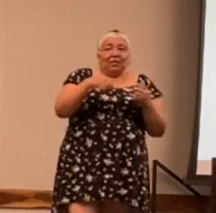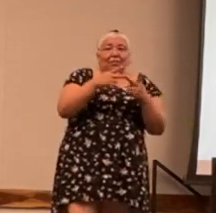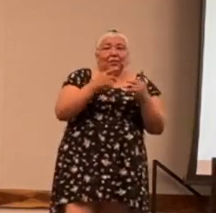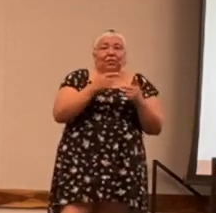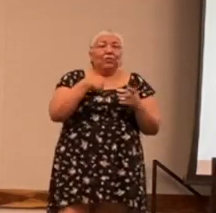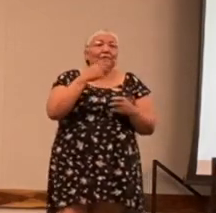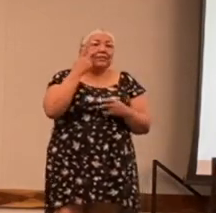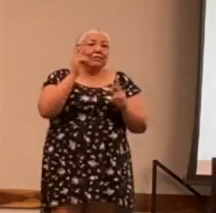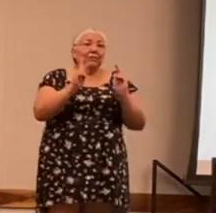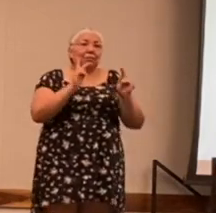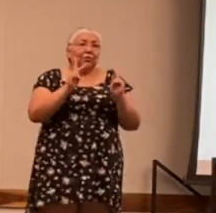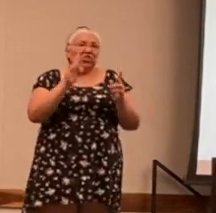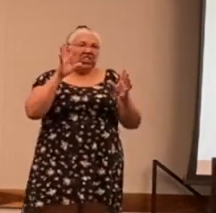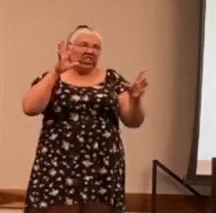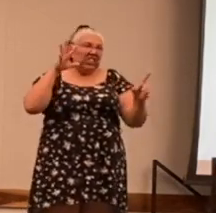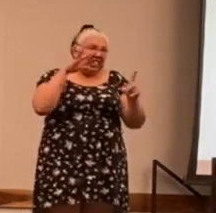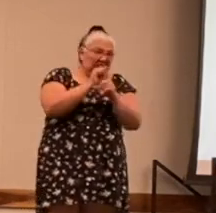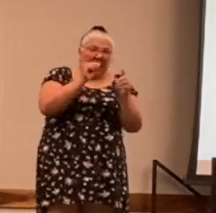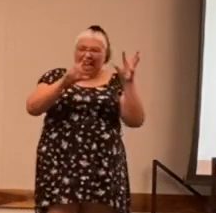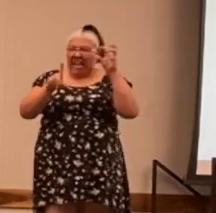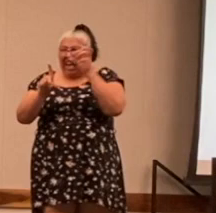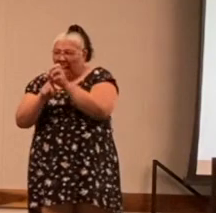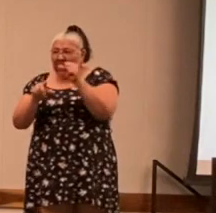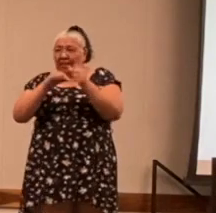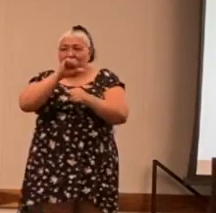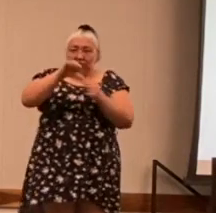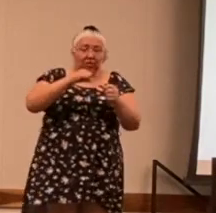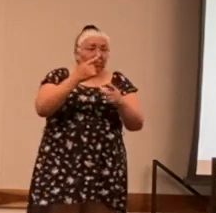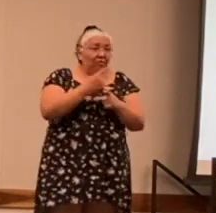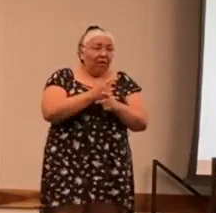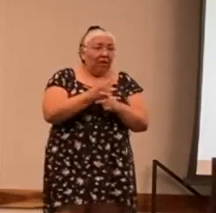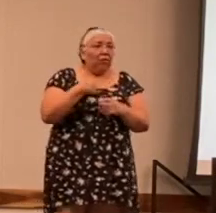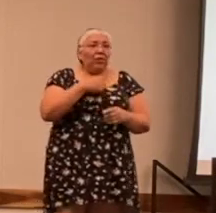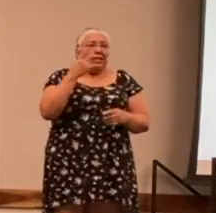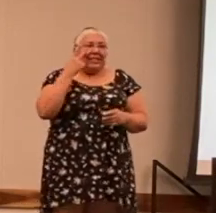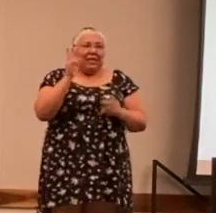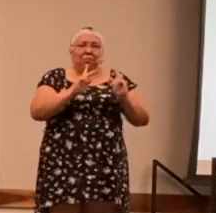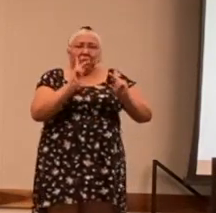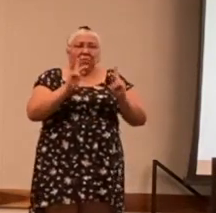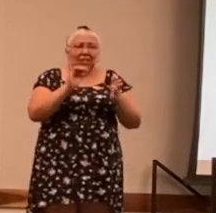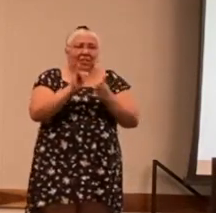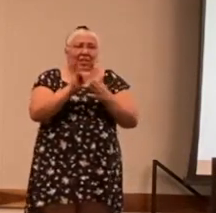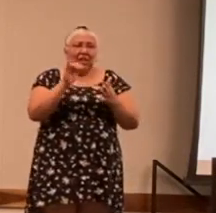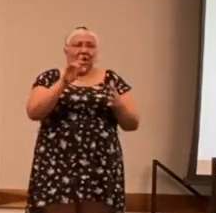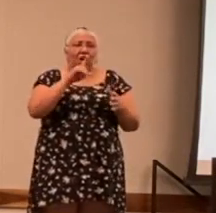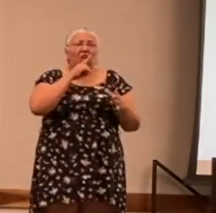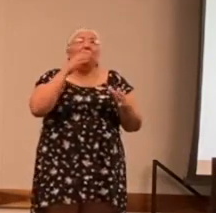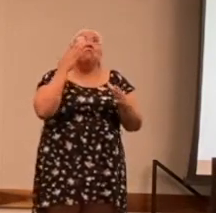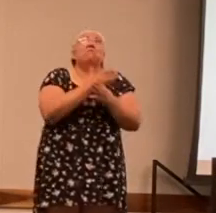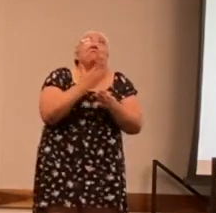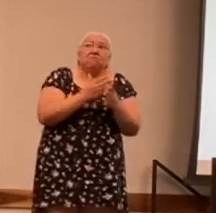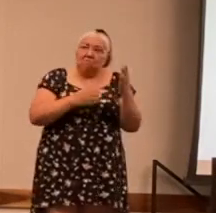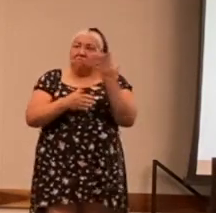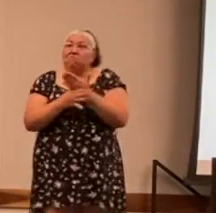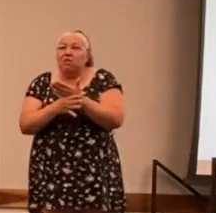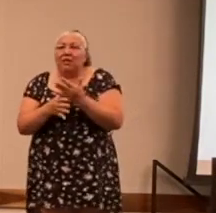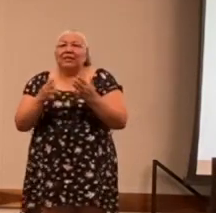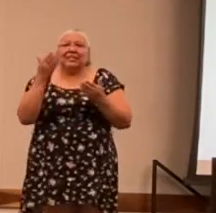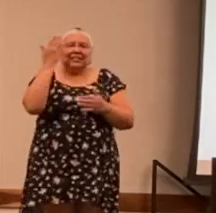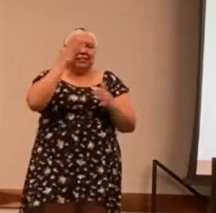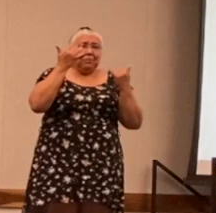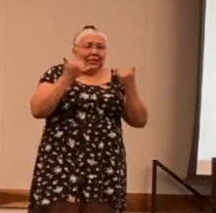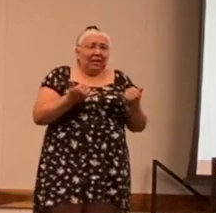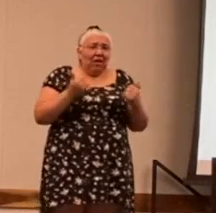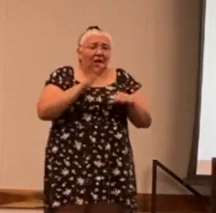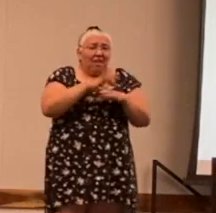we see people just attacking each other, don't we? We just see people who are being annoyed with each other. It seems now